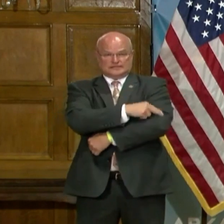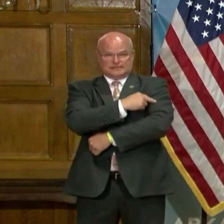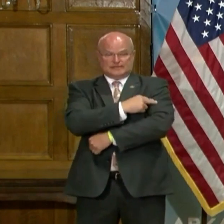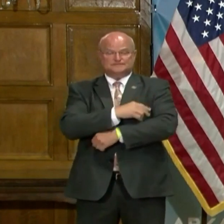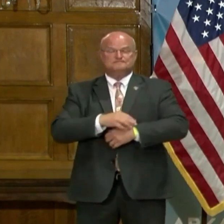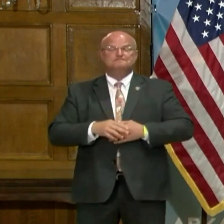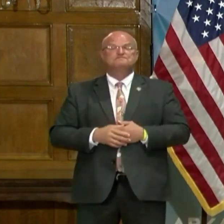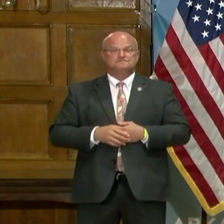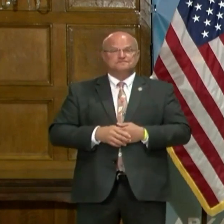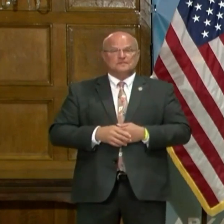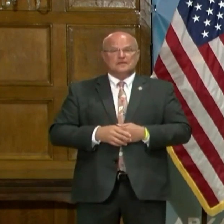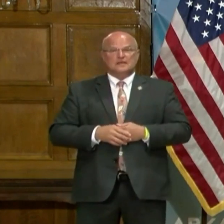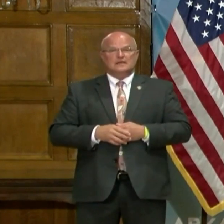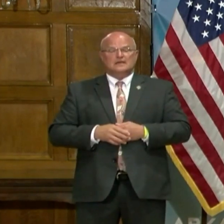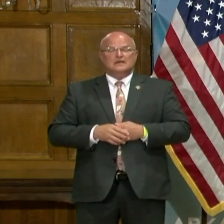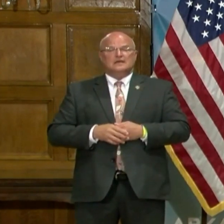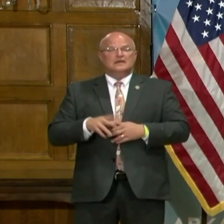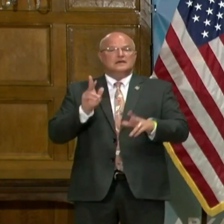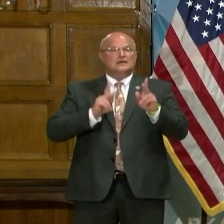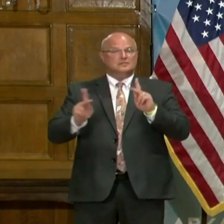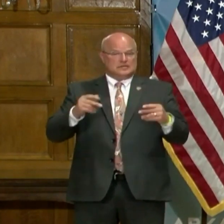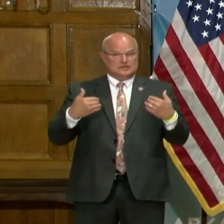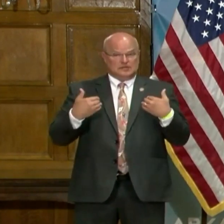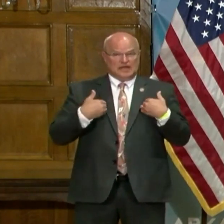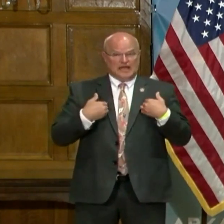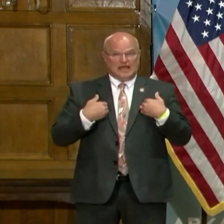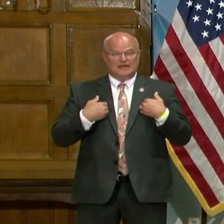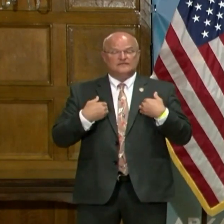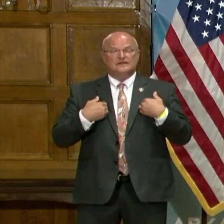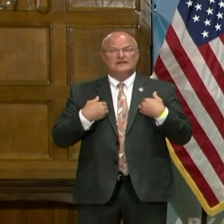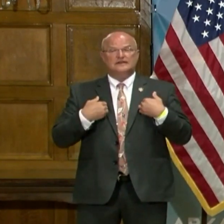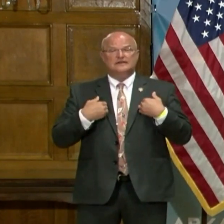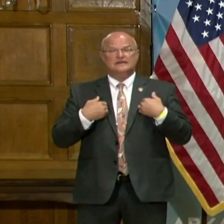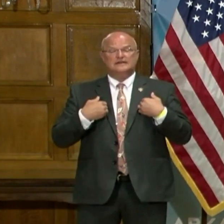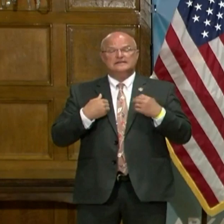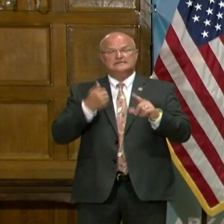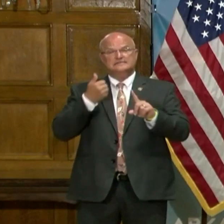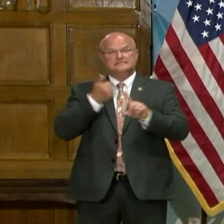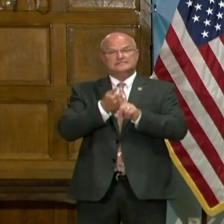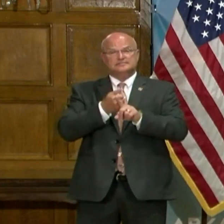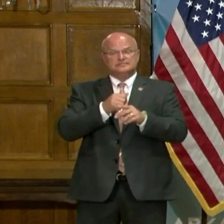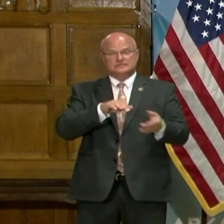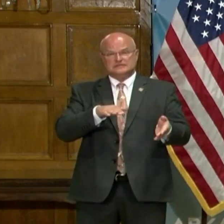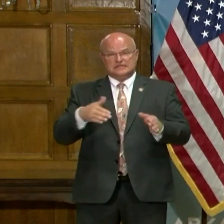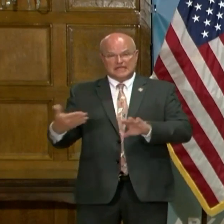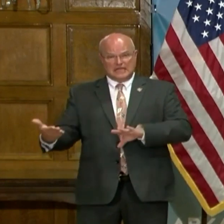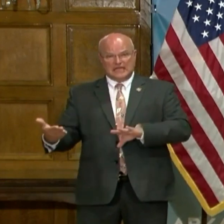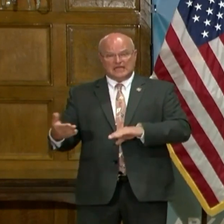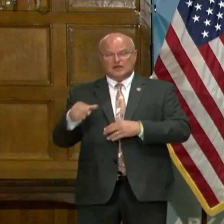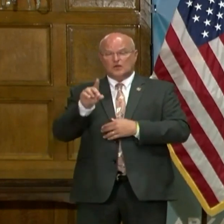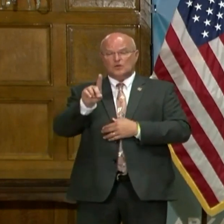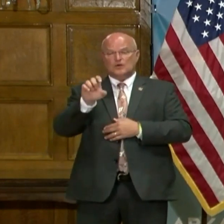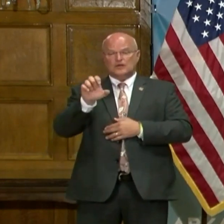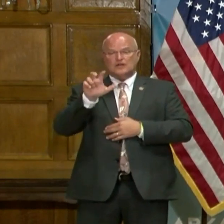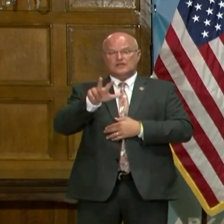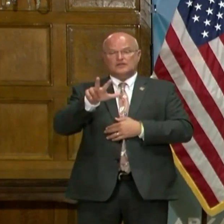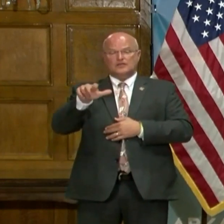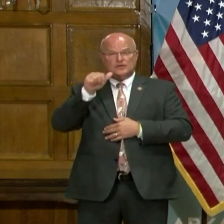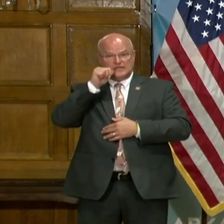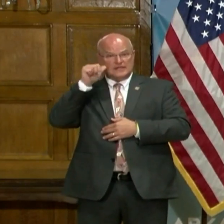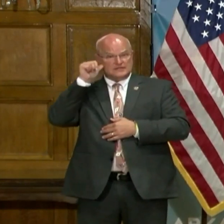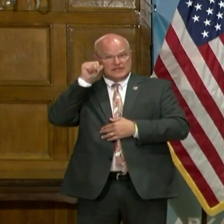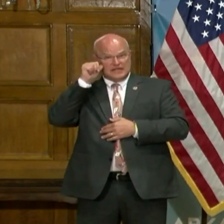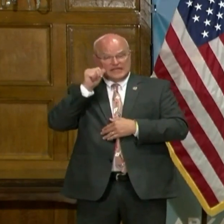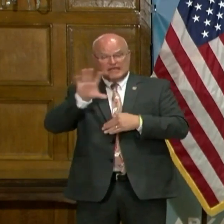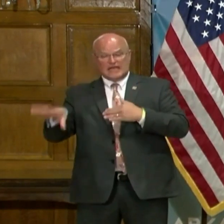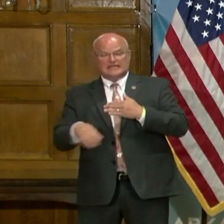terms of those that have succumbed to COVID-19, we had 133 yesterday.